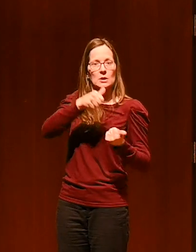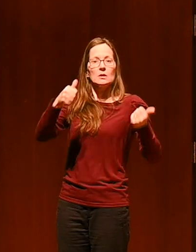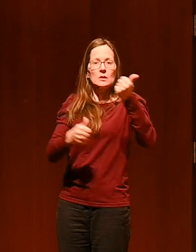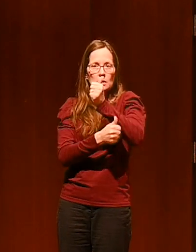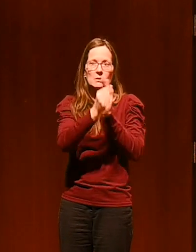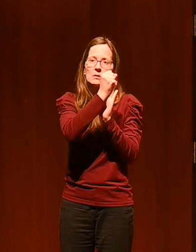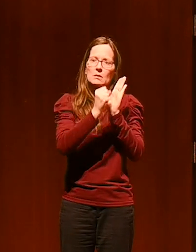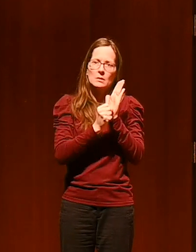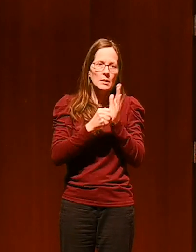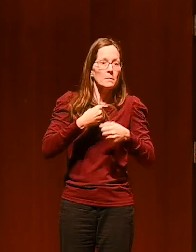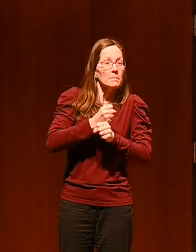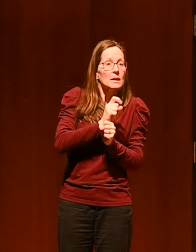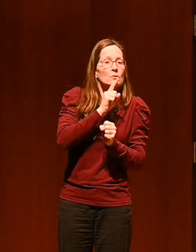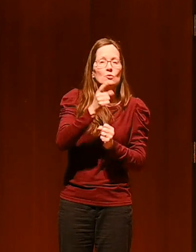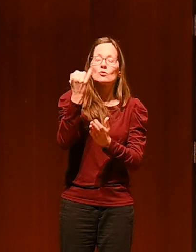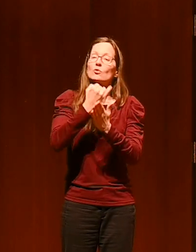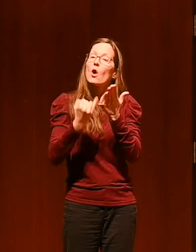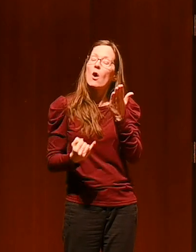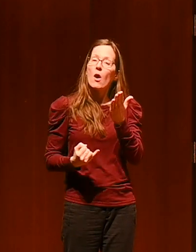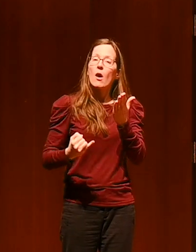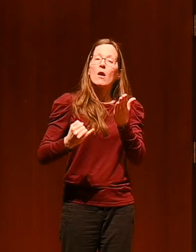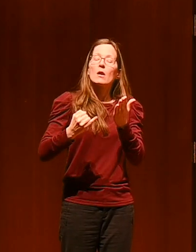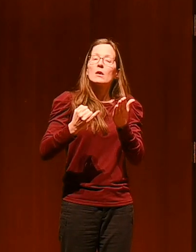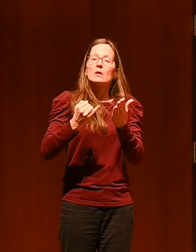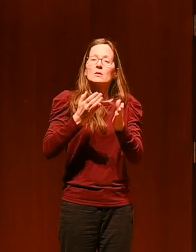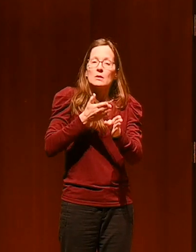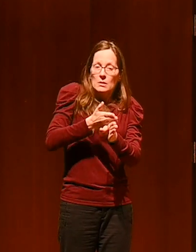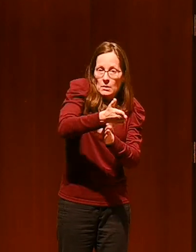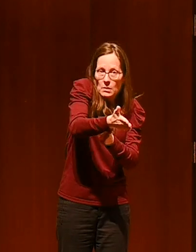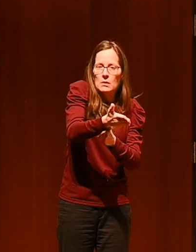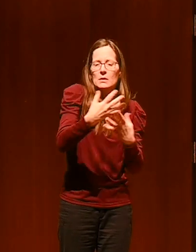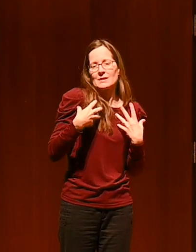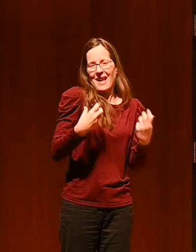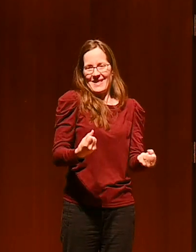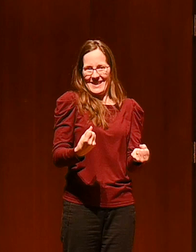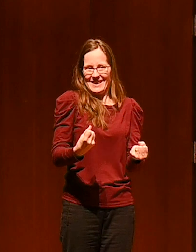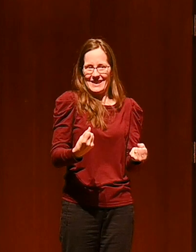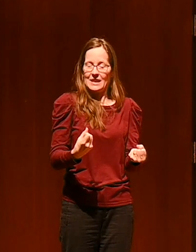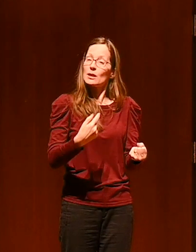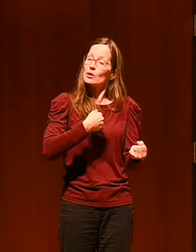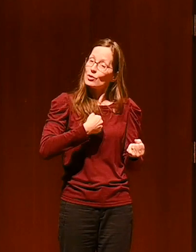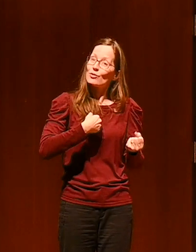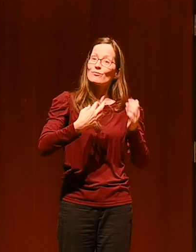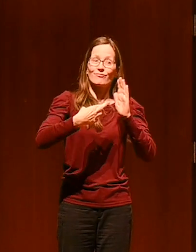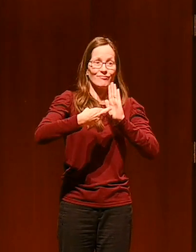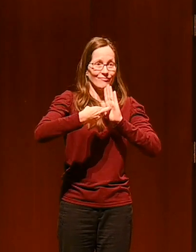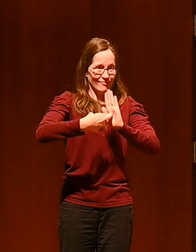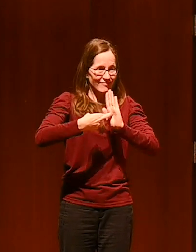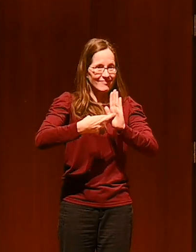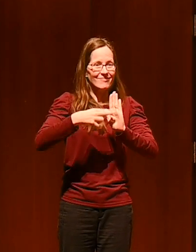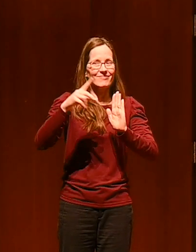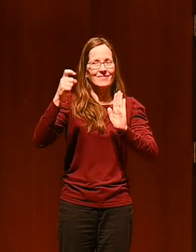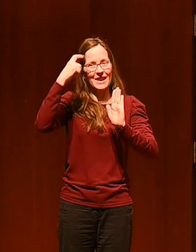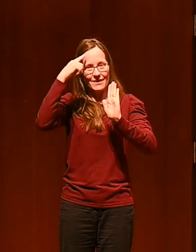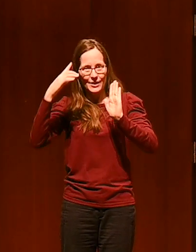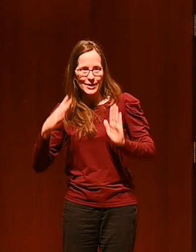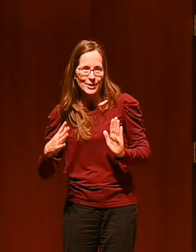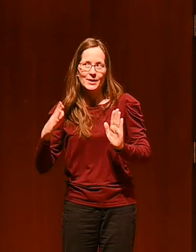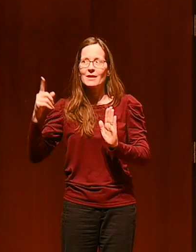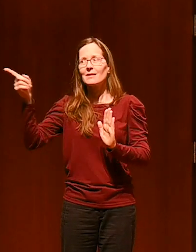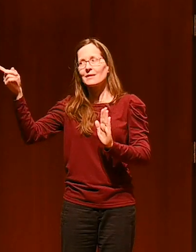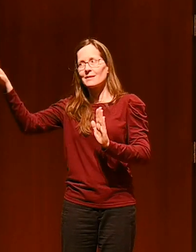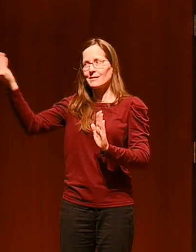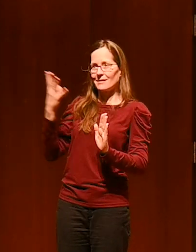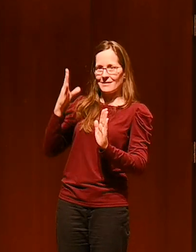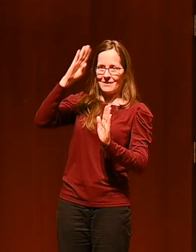sector. And being in state government, I bring greetings from the governor and first lady, as well as the Commerce